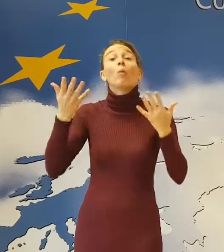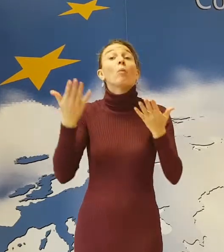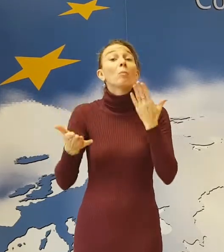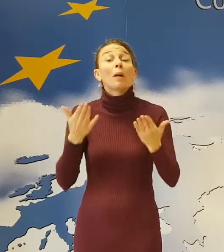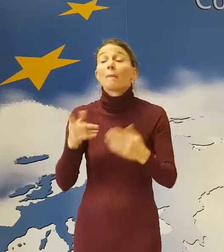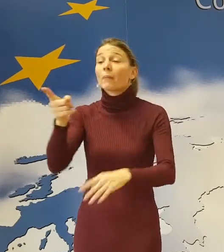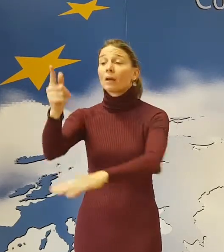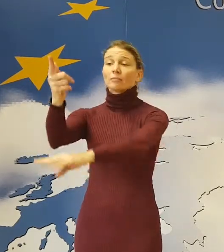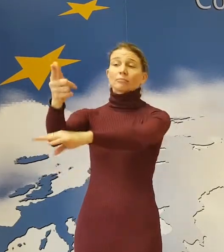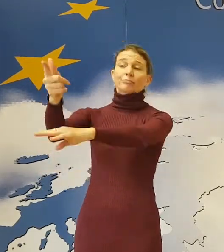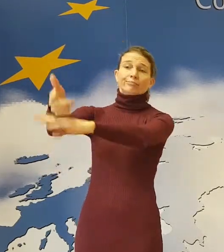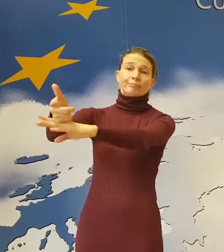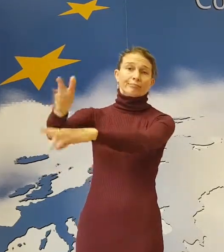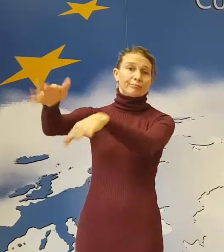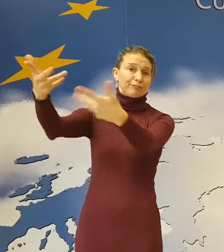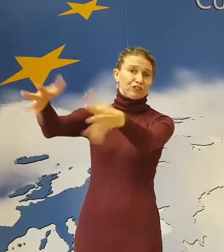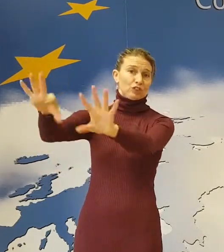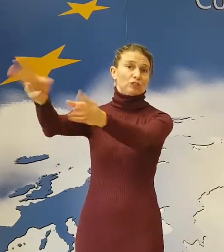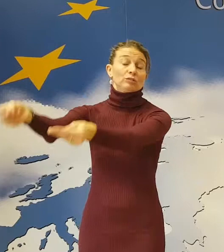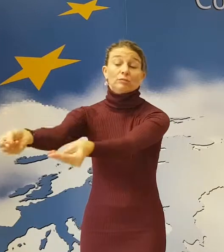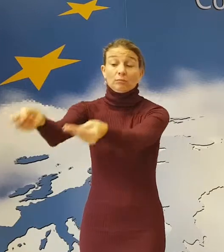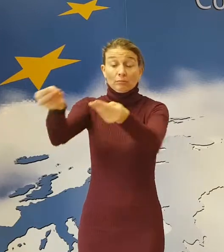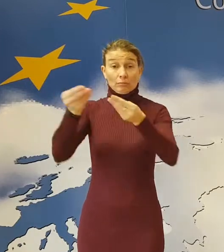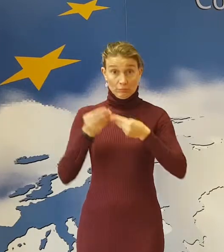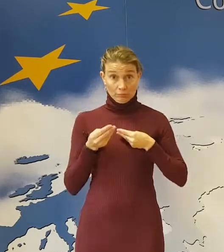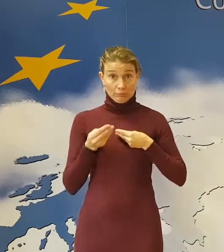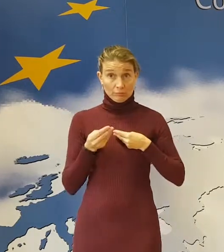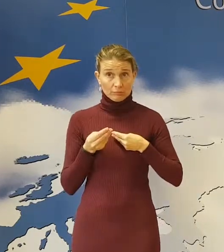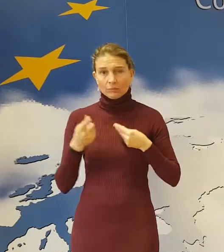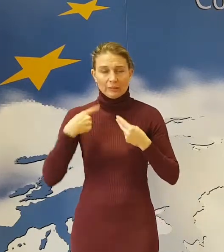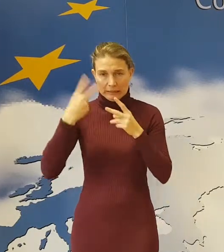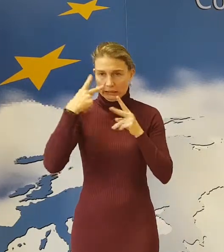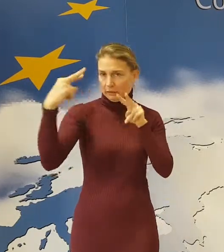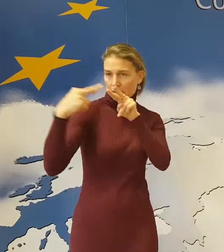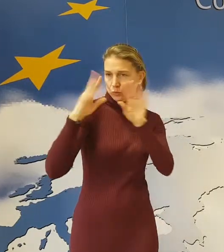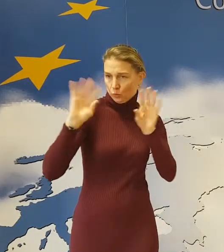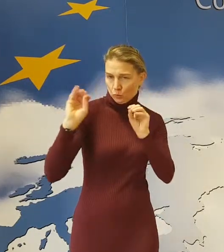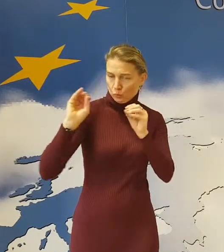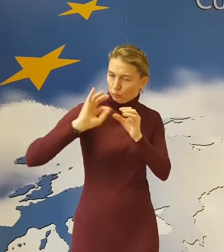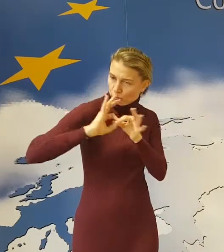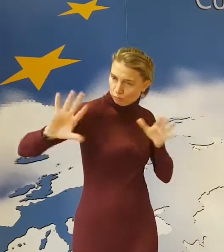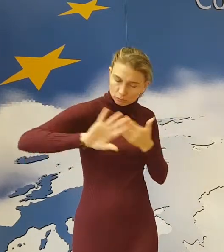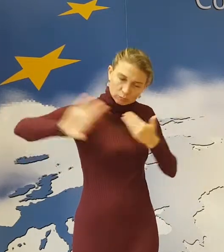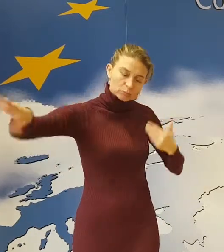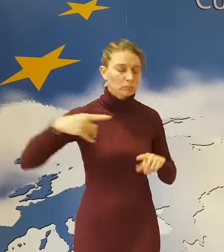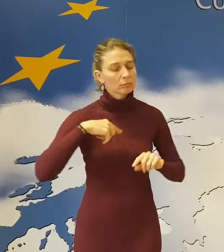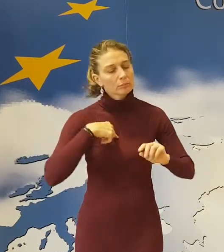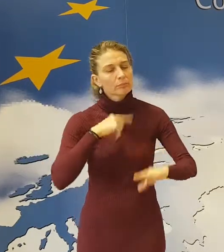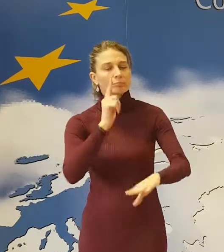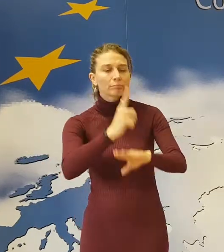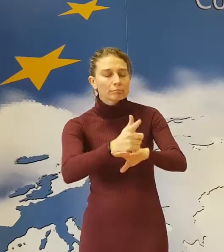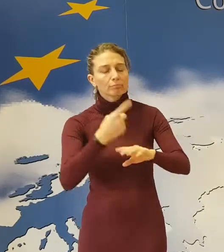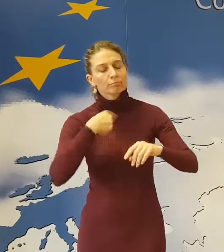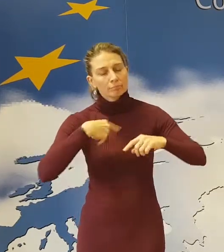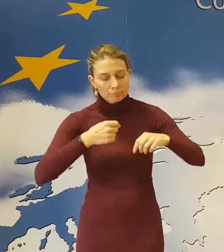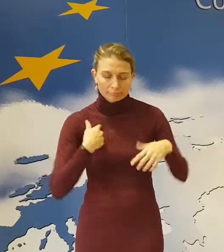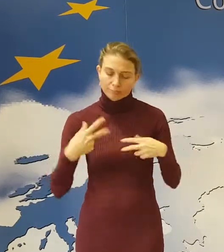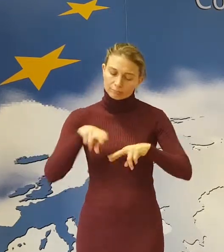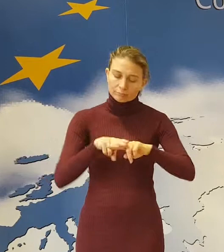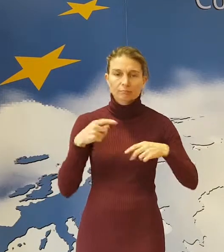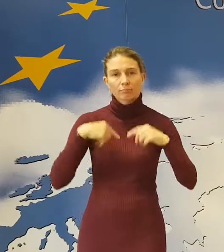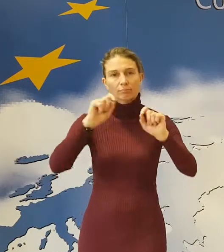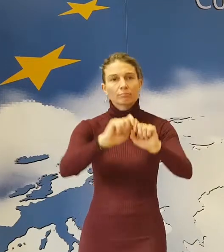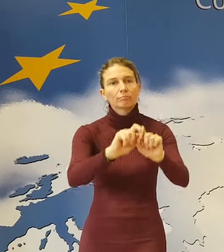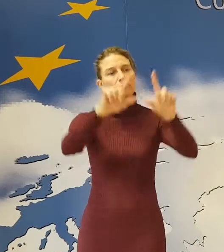interview situation between a learner and a tester. The interview or the conversation is being